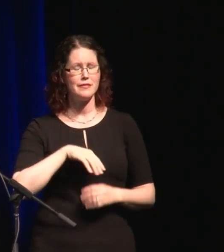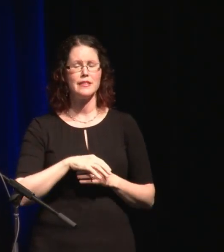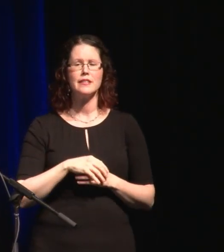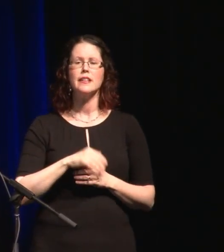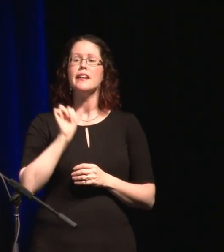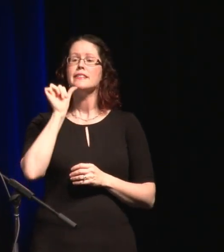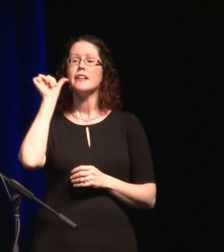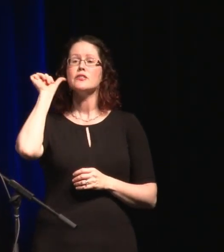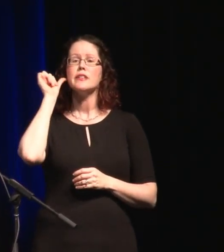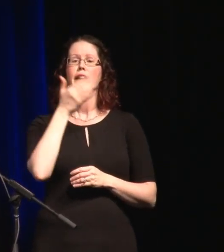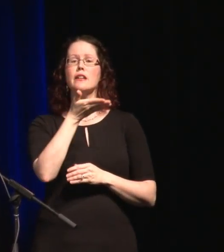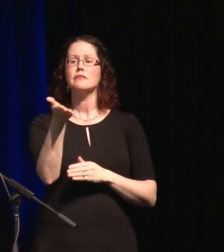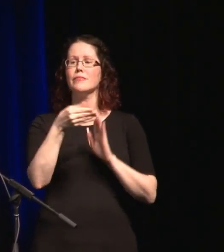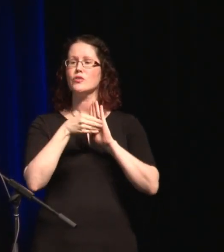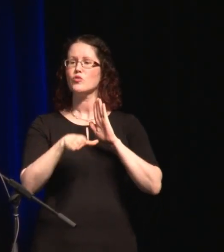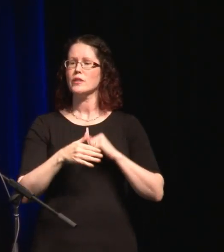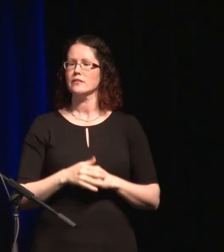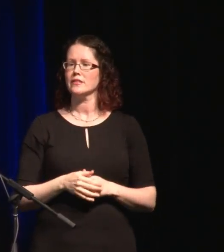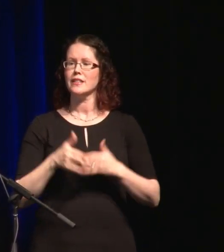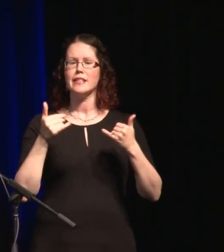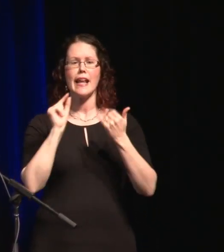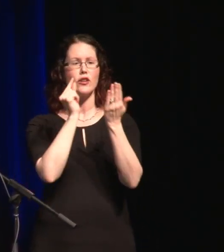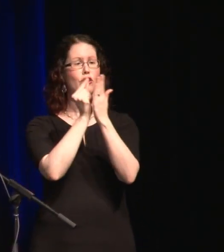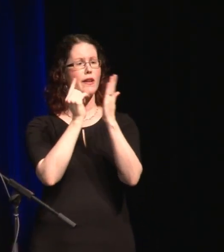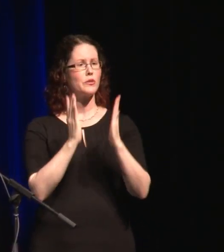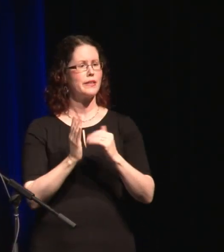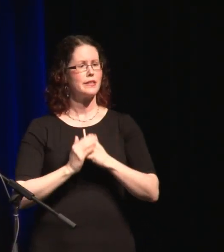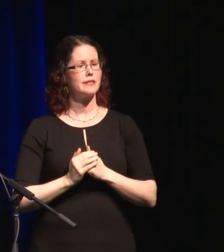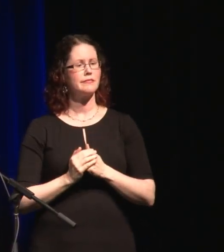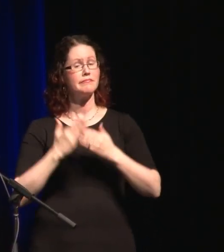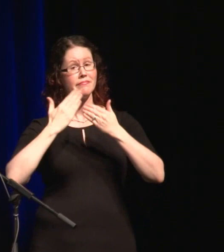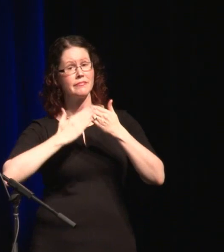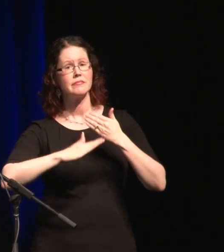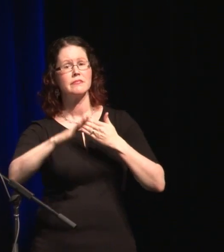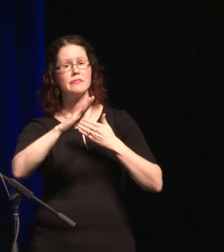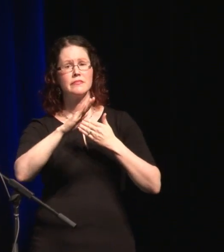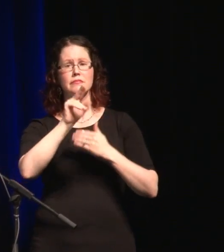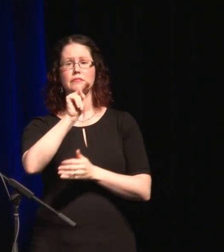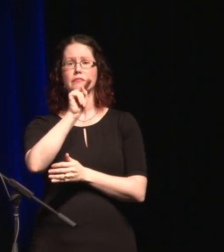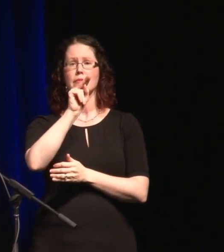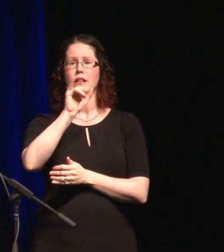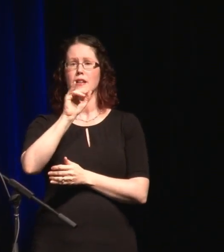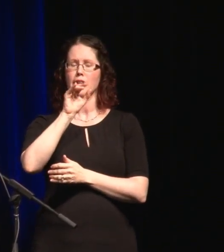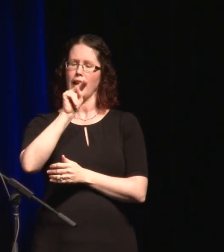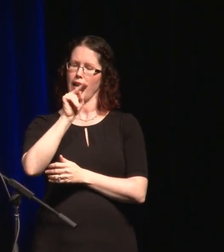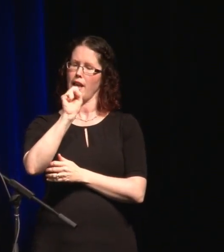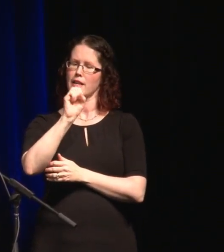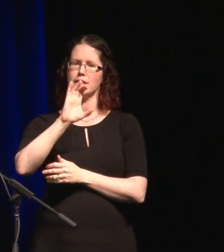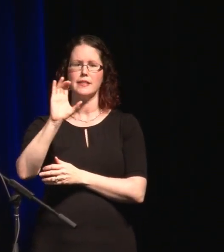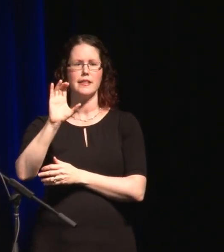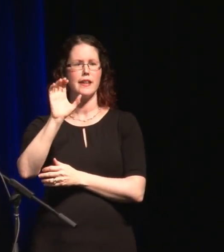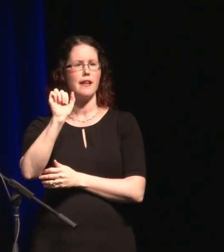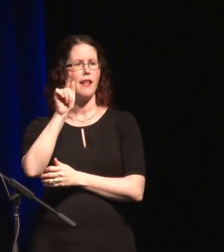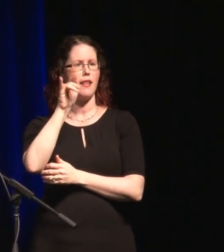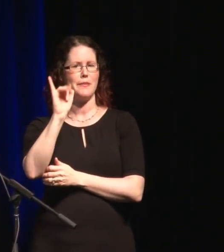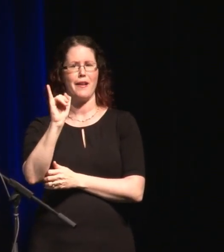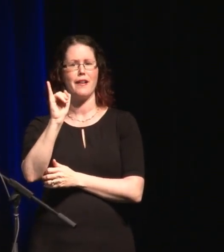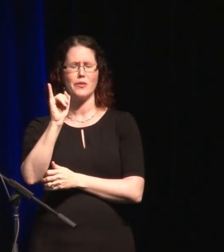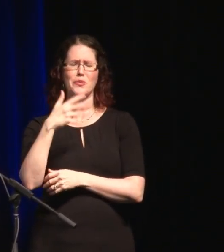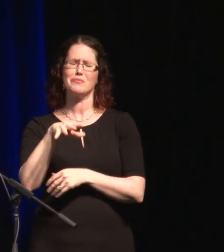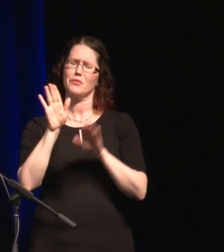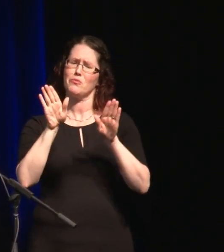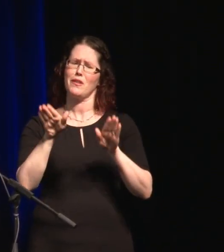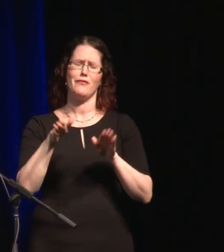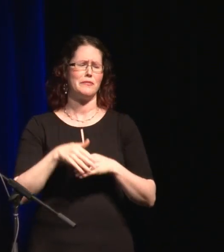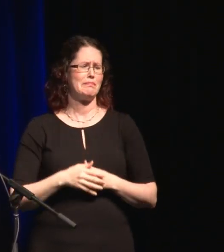Yesterday you were students, today you are grads, but forever you will be Nova Scotia Community College alumni, and that's a powerful